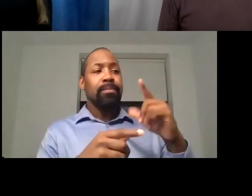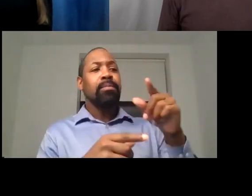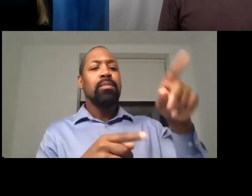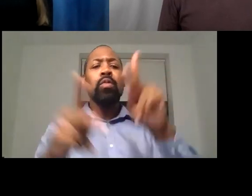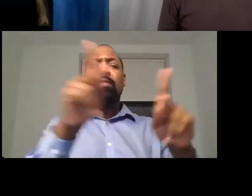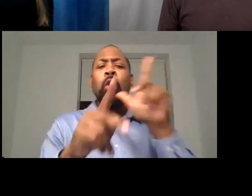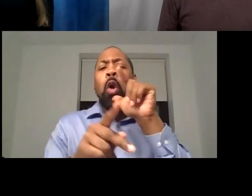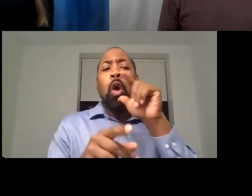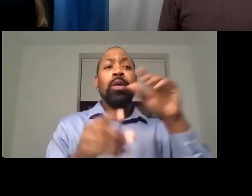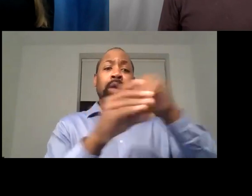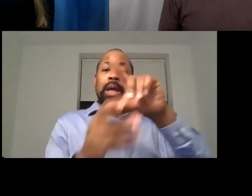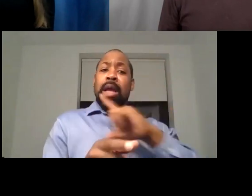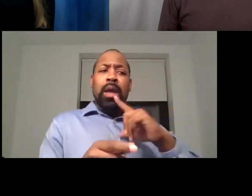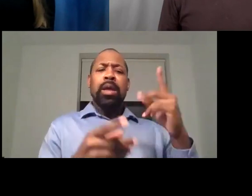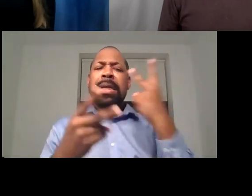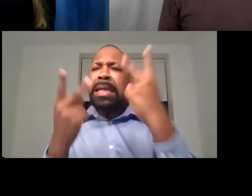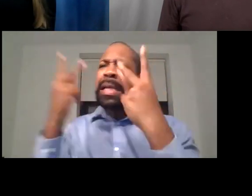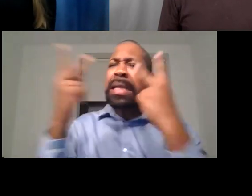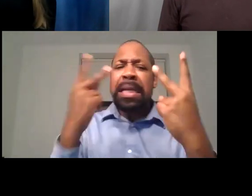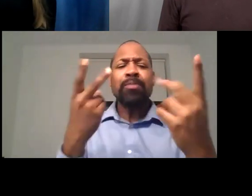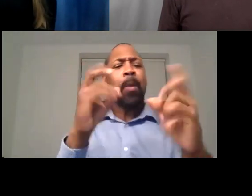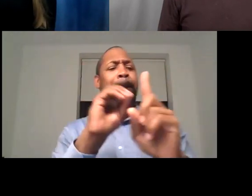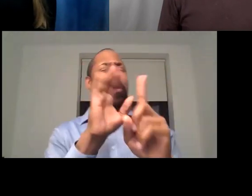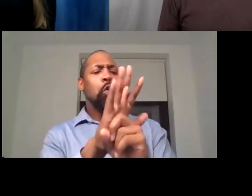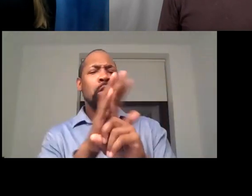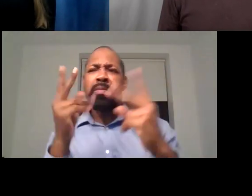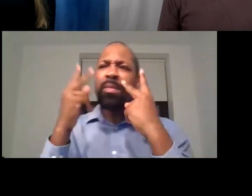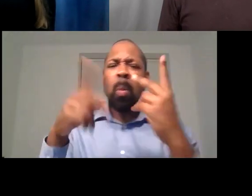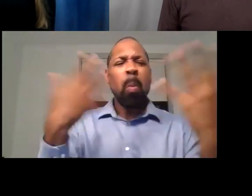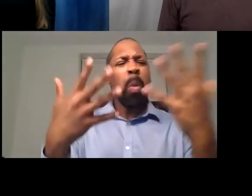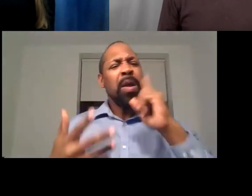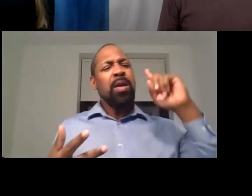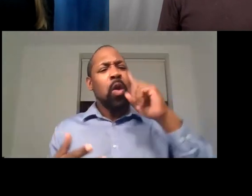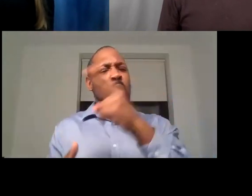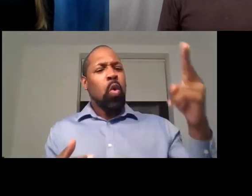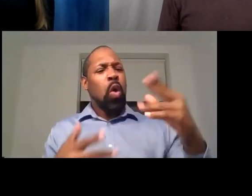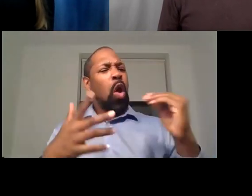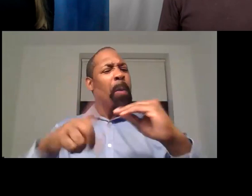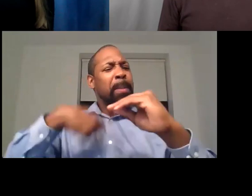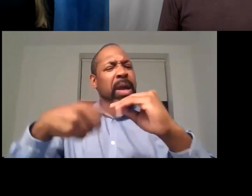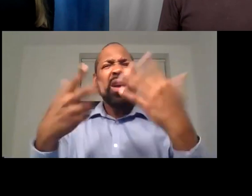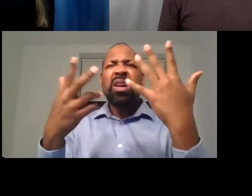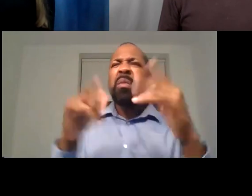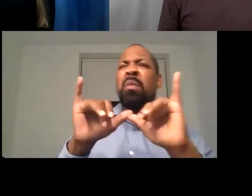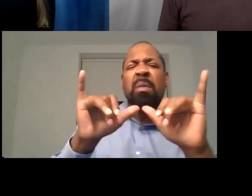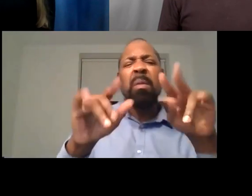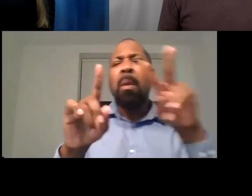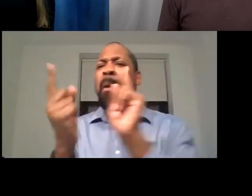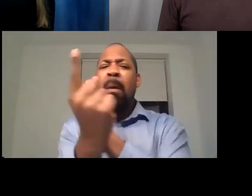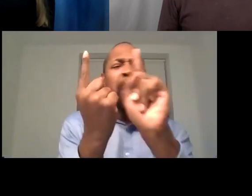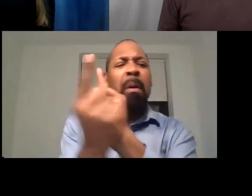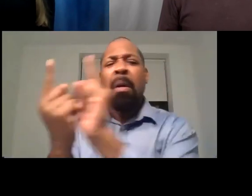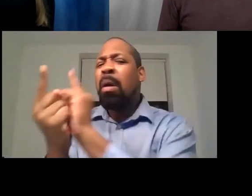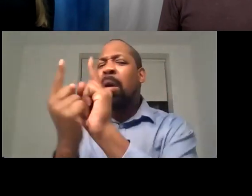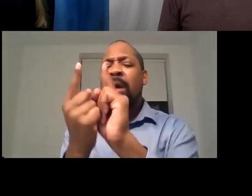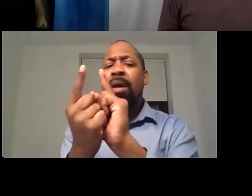legislators. And the legislators would be able to see and be exposed to the deaf and hard of hearing community.